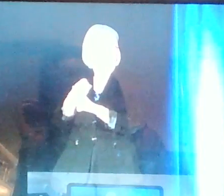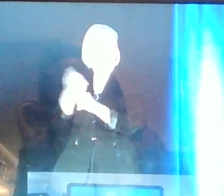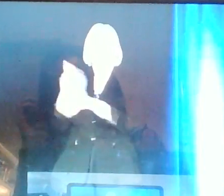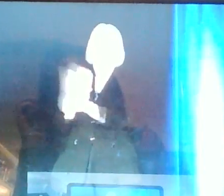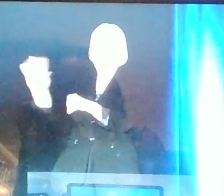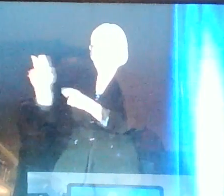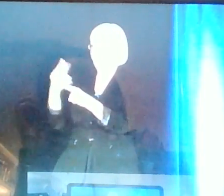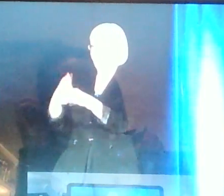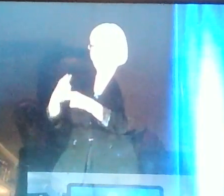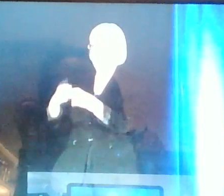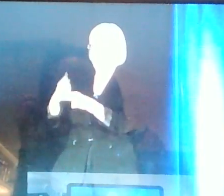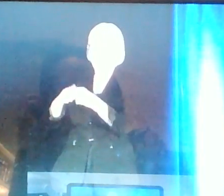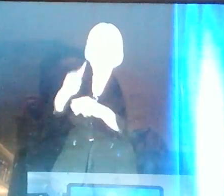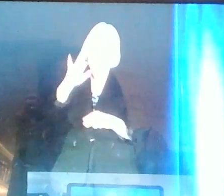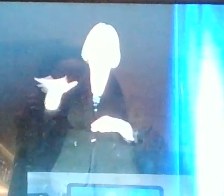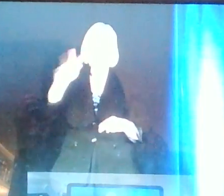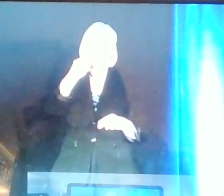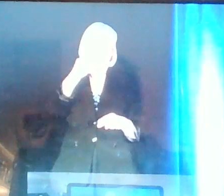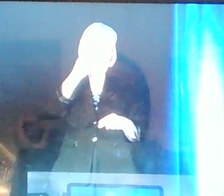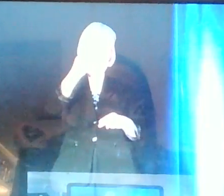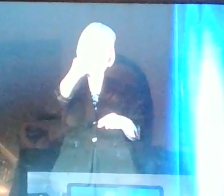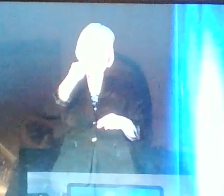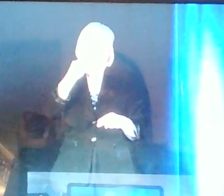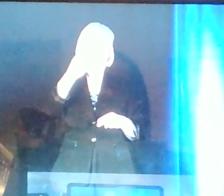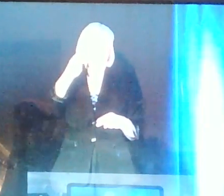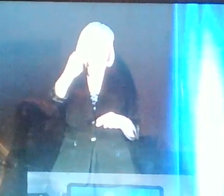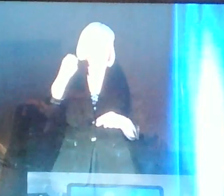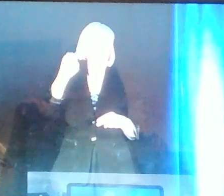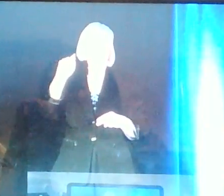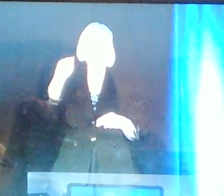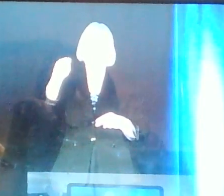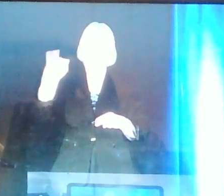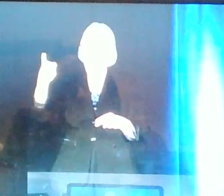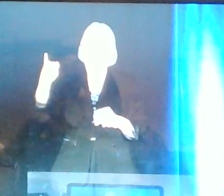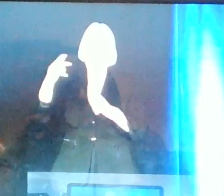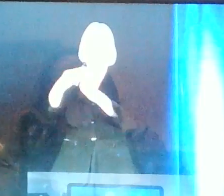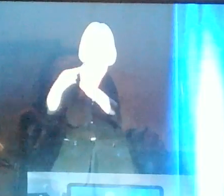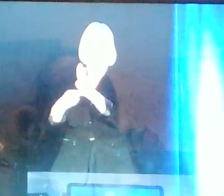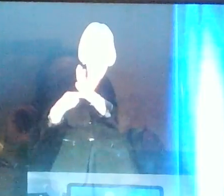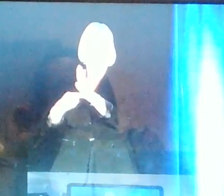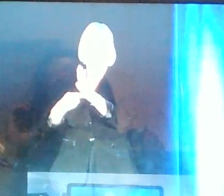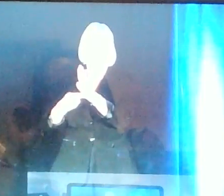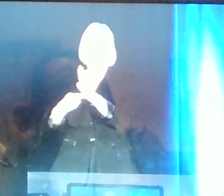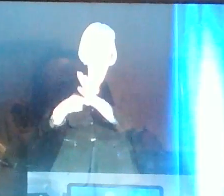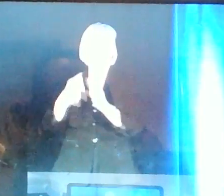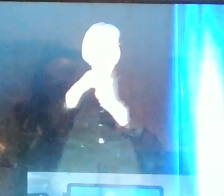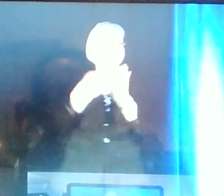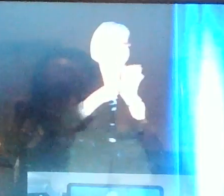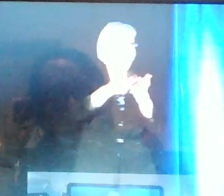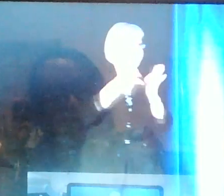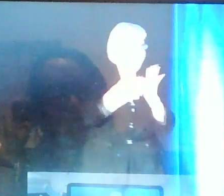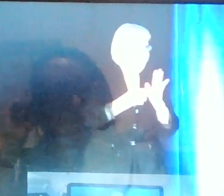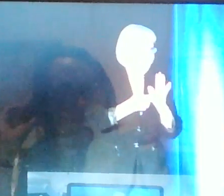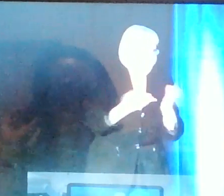There was a rule for that situation named the vendette rule, or vendette rule.